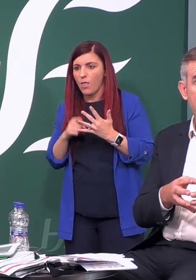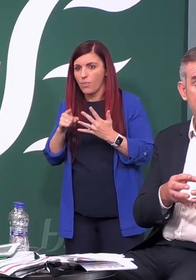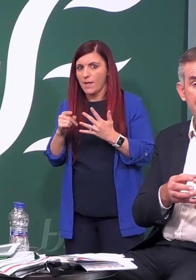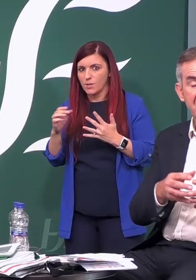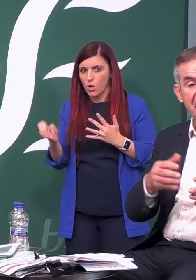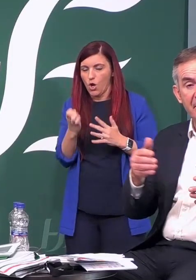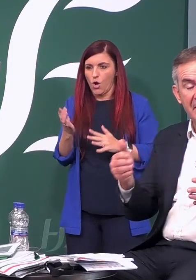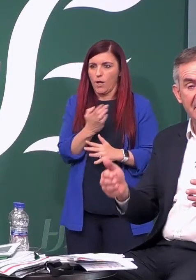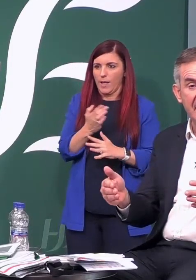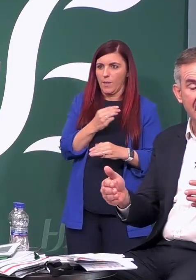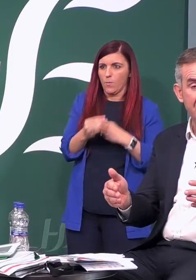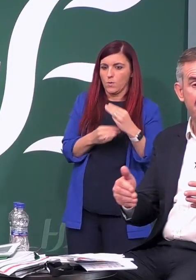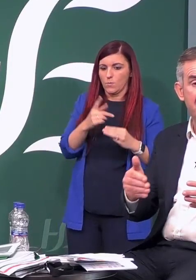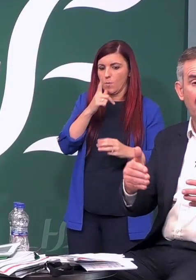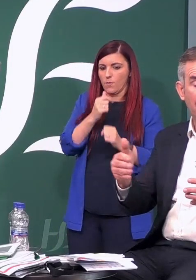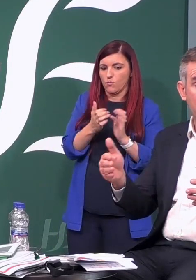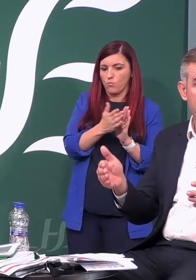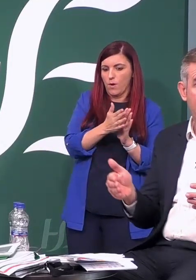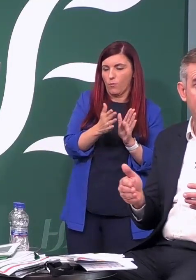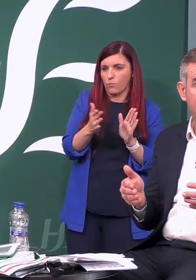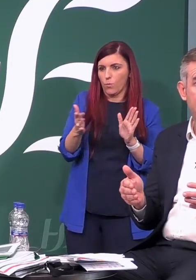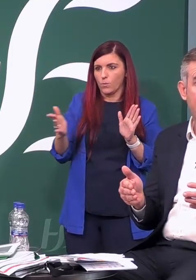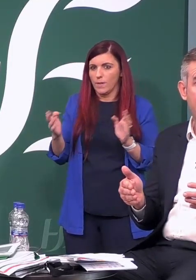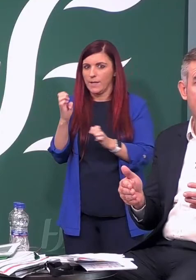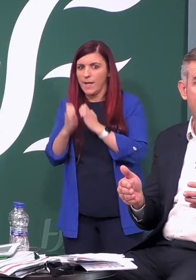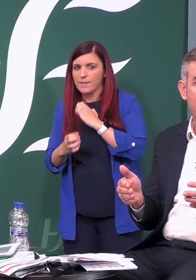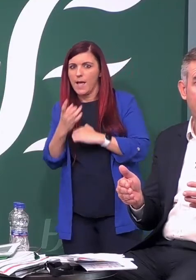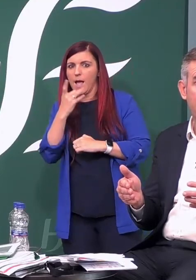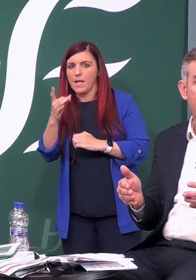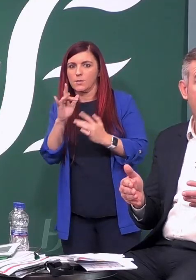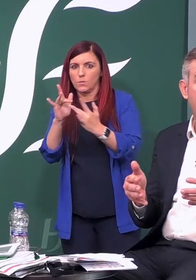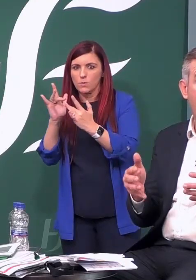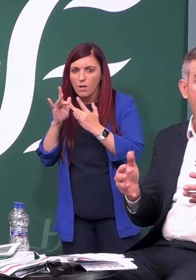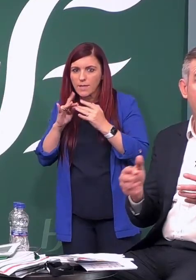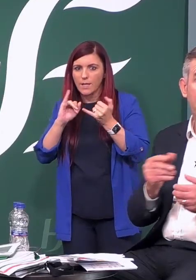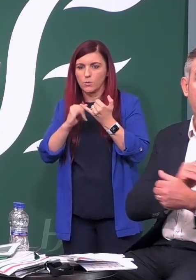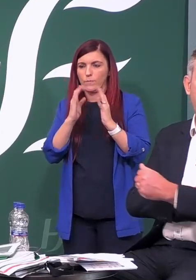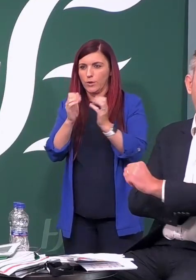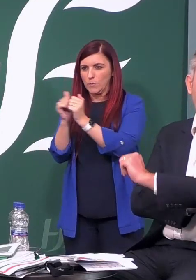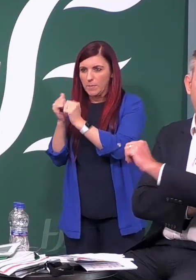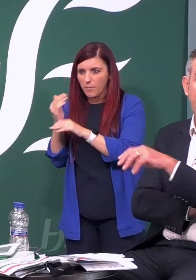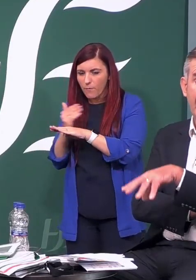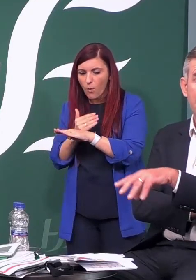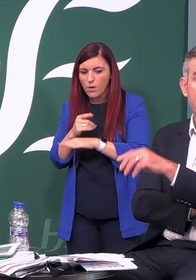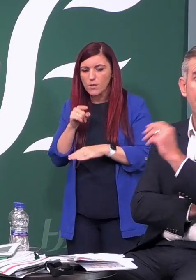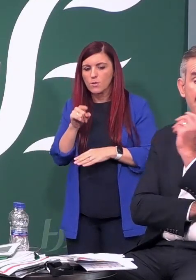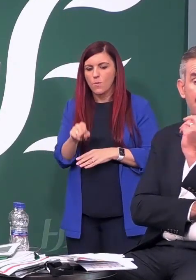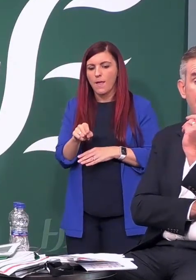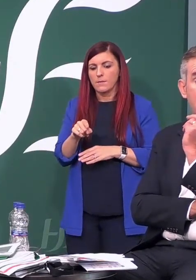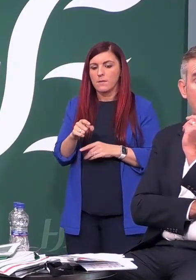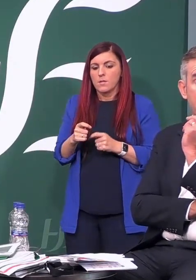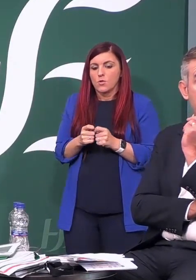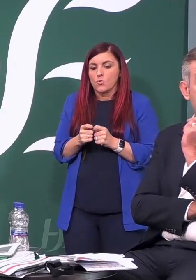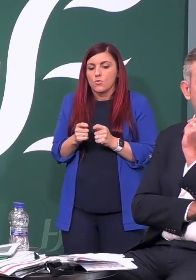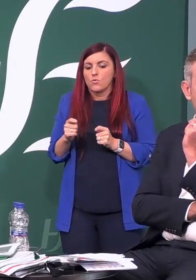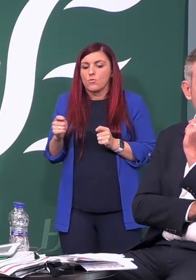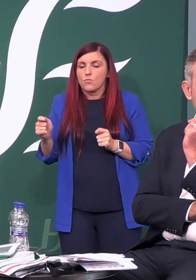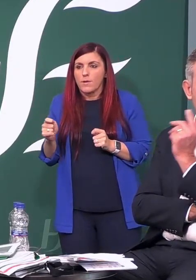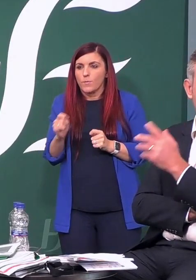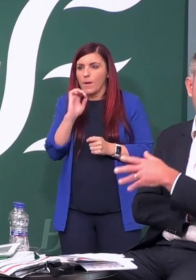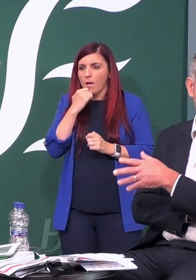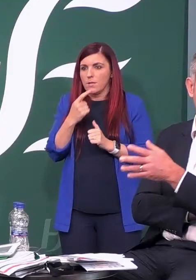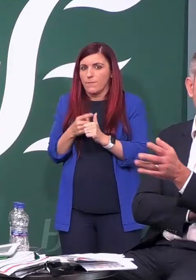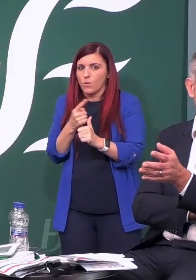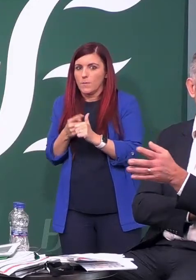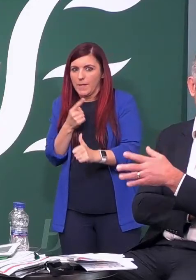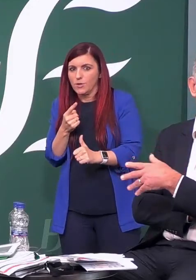in the process. So this is right to the end in terms of all the close contacts related to that person. So that had stretched out, and the automation that we've introduced